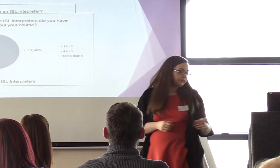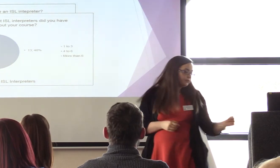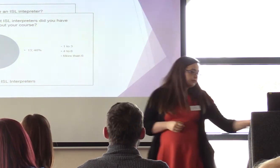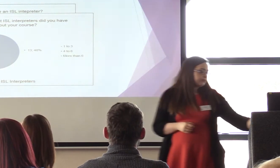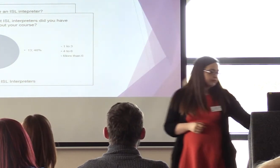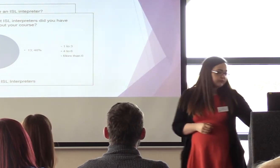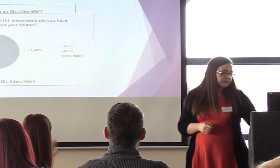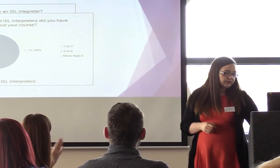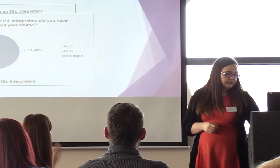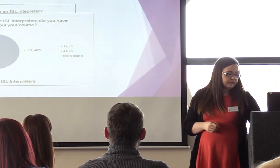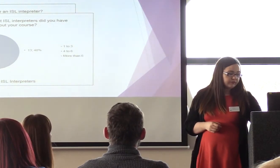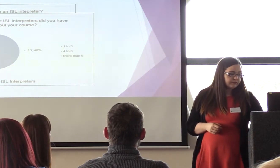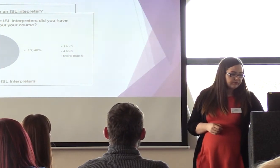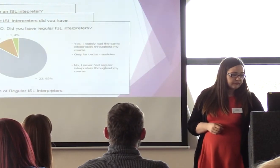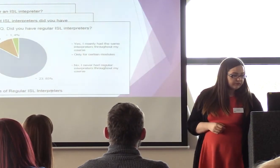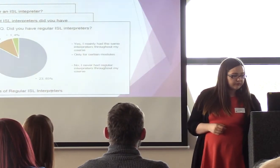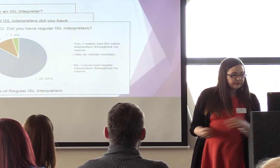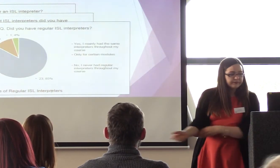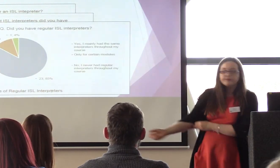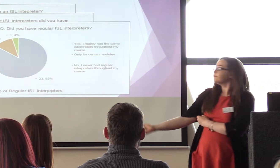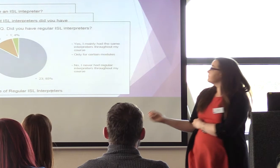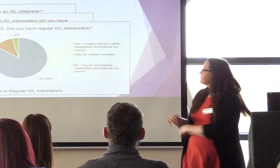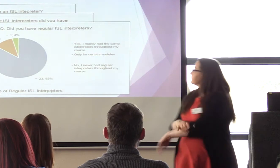students were using in and around 1 to 3 interpreters.